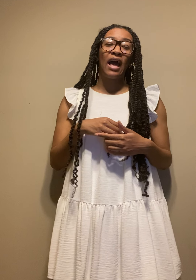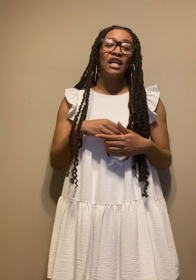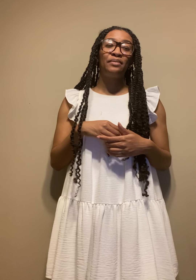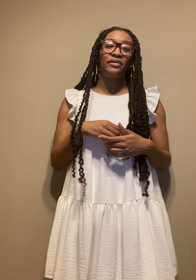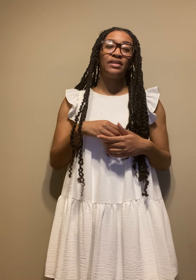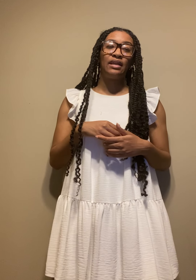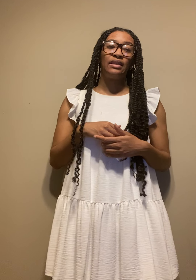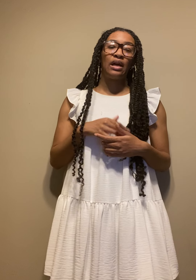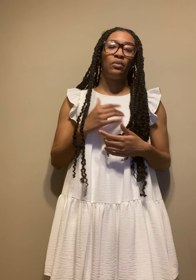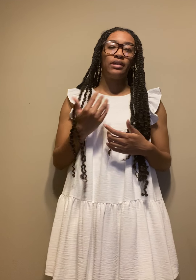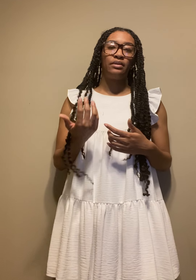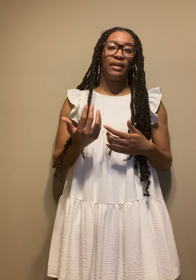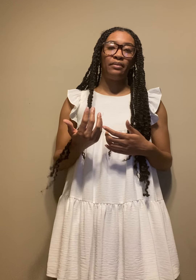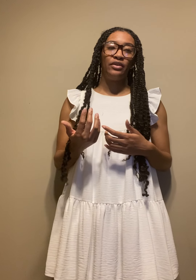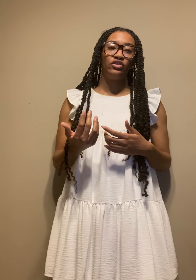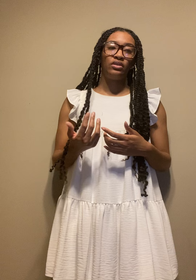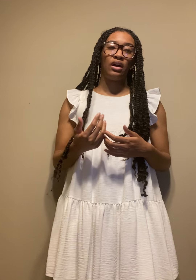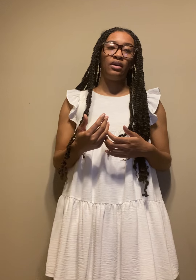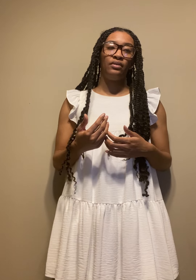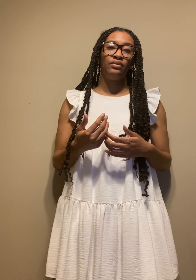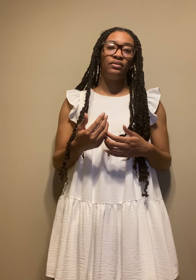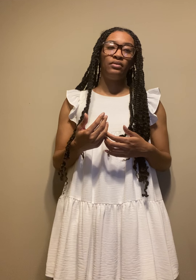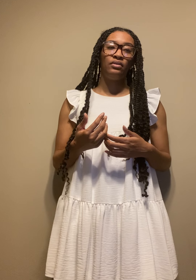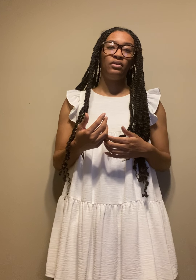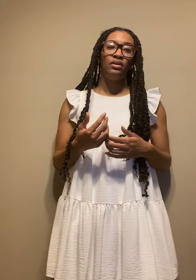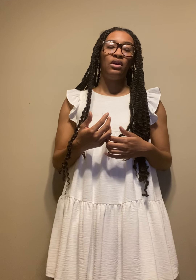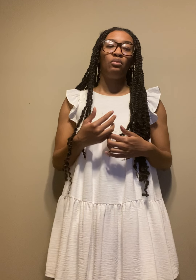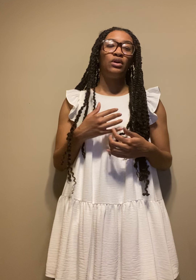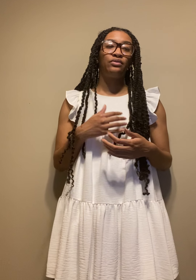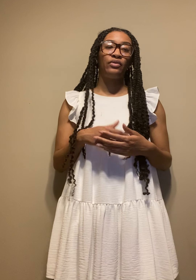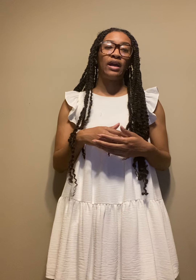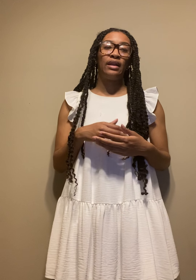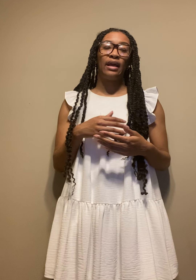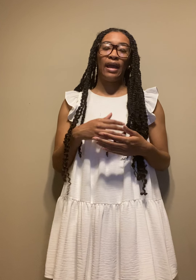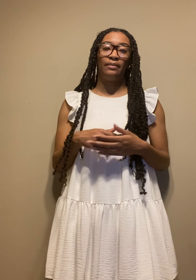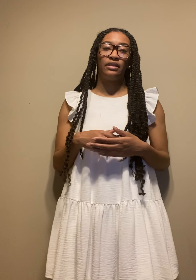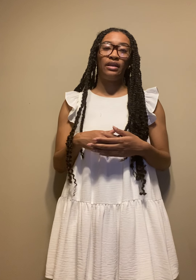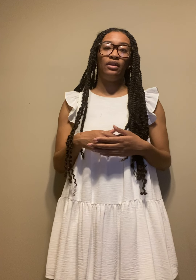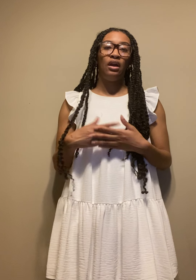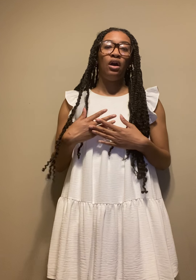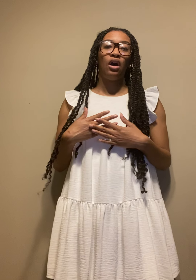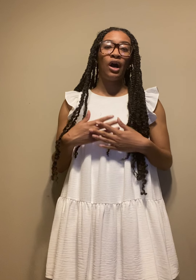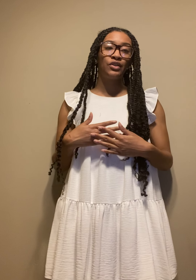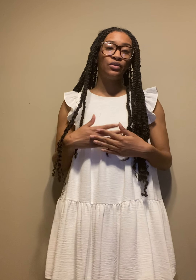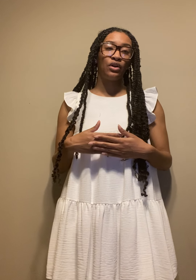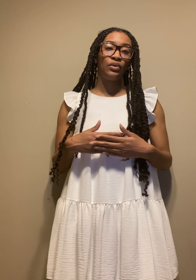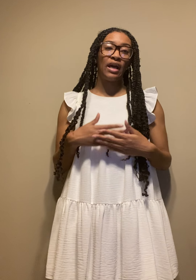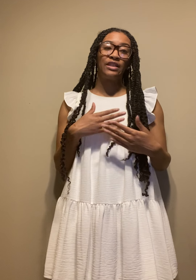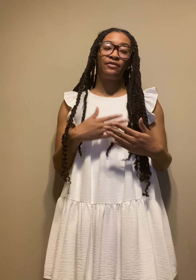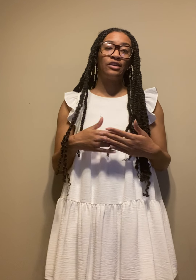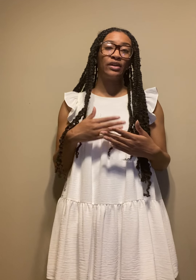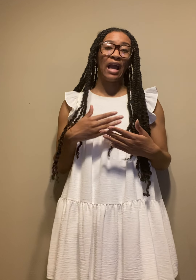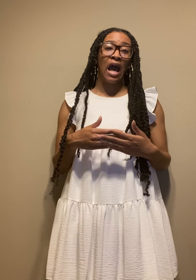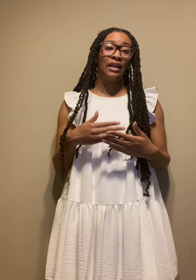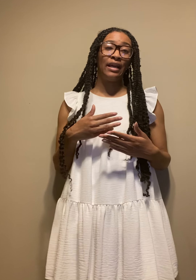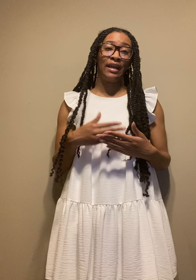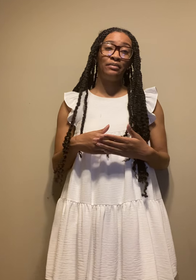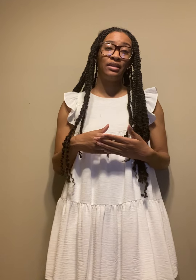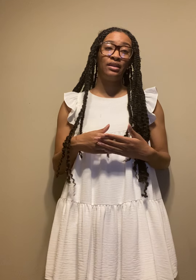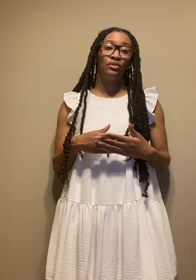last person that I wanted to make mention of was Fred Hampton, also known as Frederick Allen Hampton, who